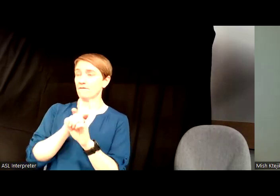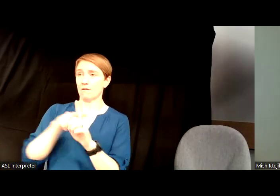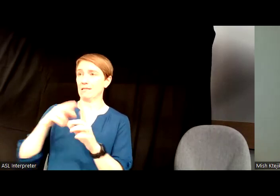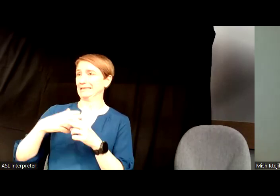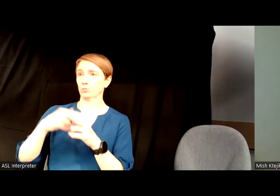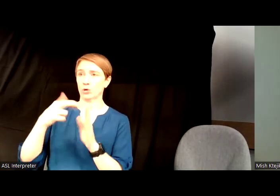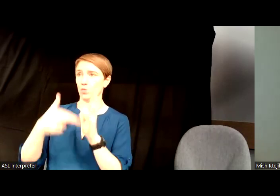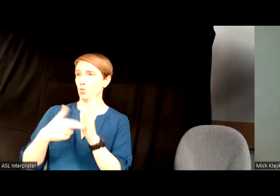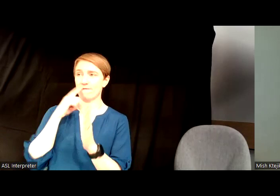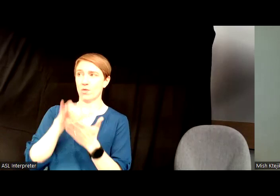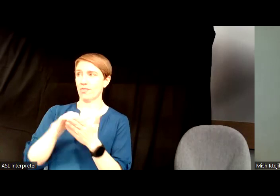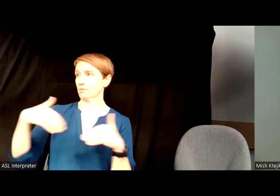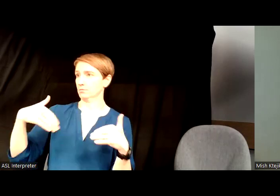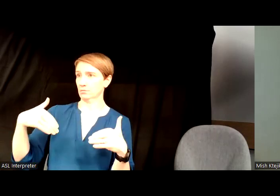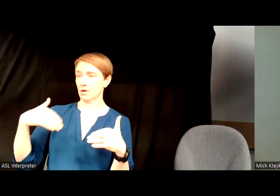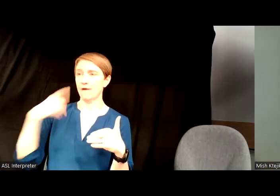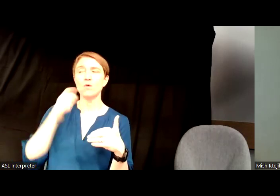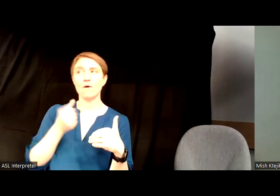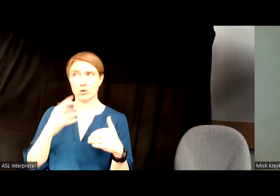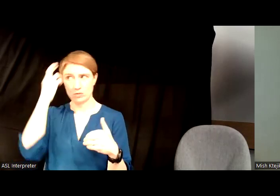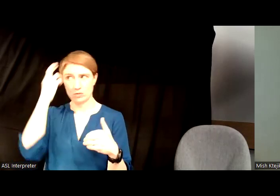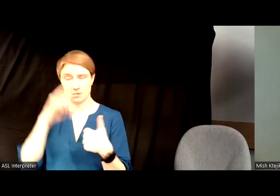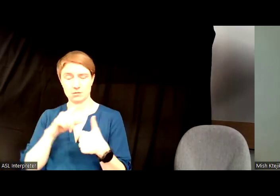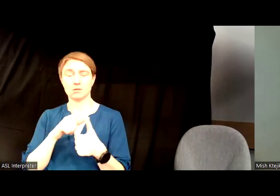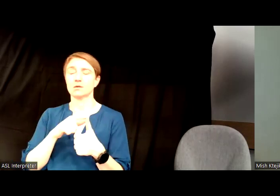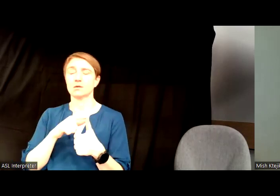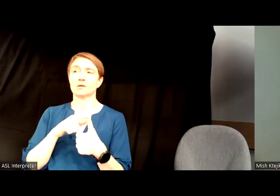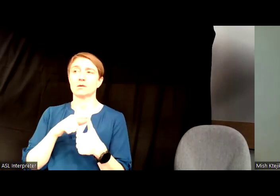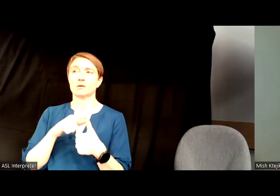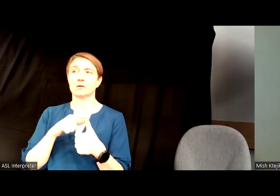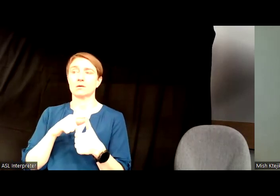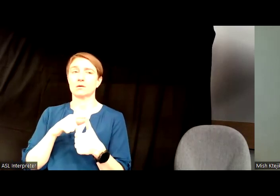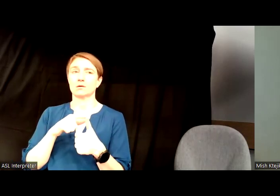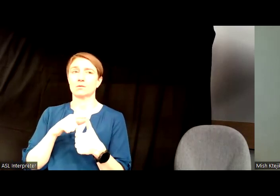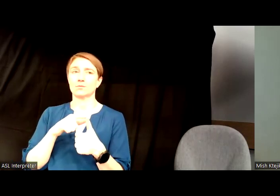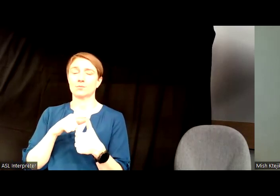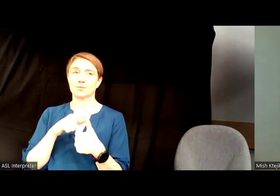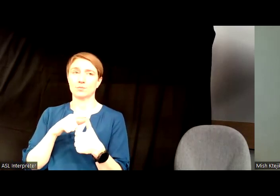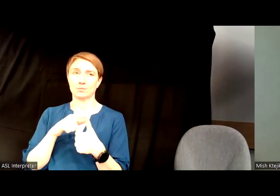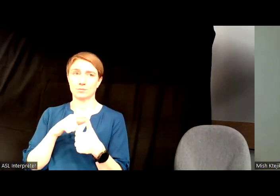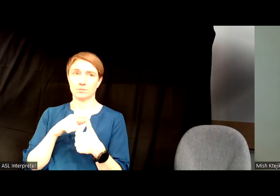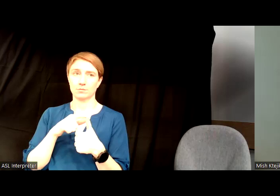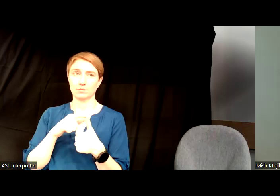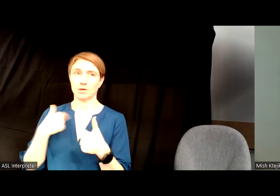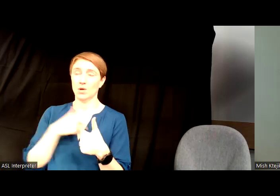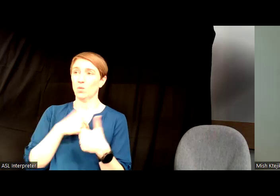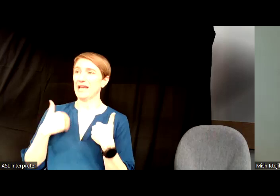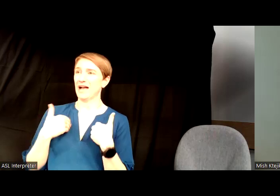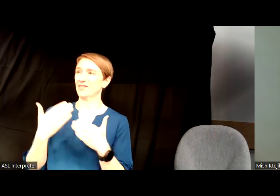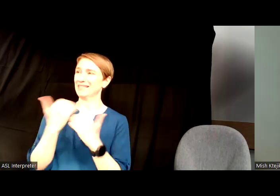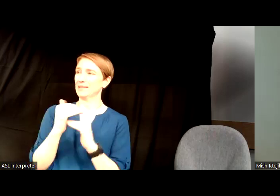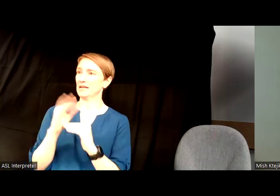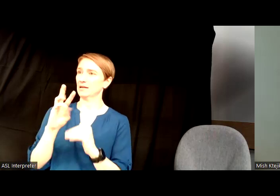there, for a few reasons. First reason was we have the limited waiver in place,